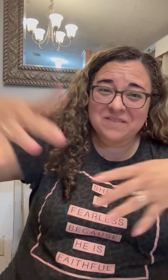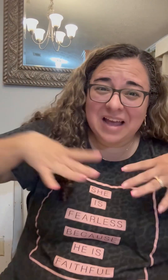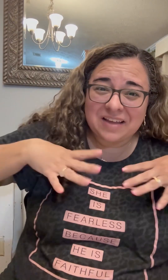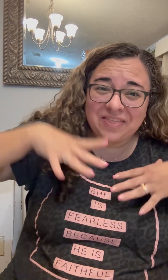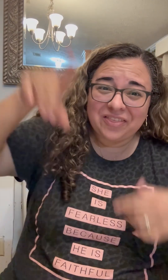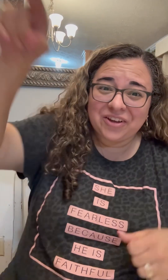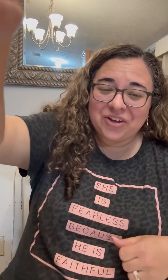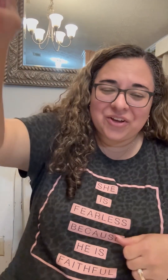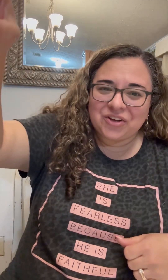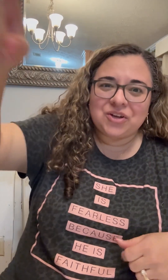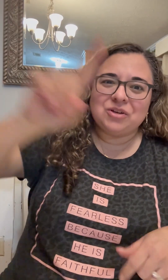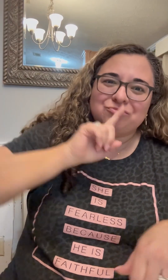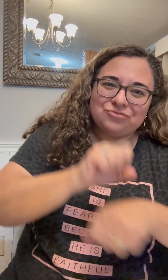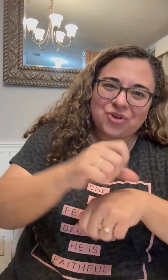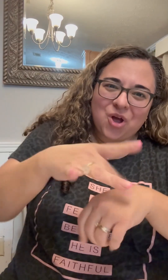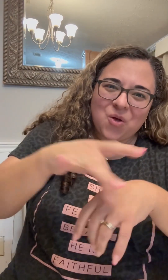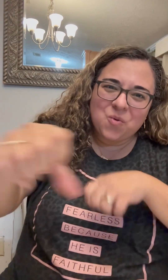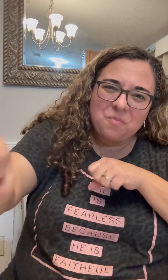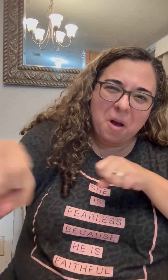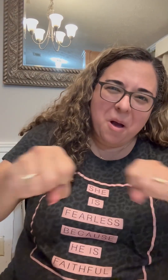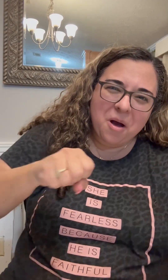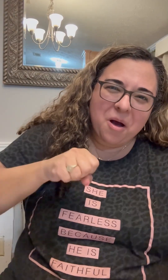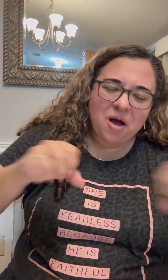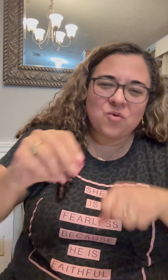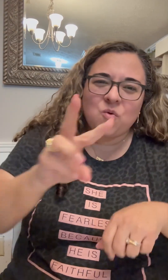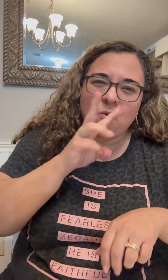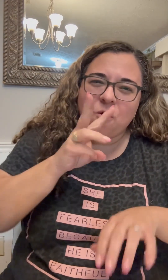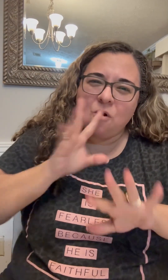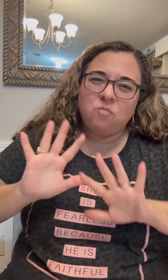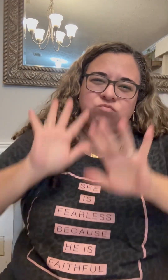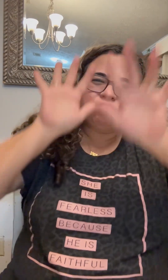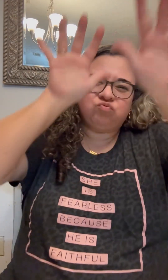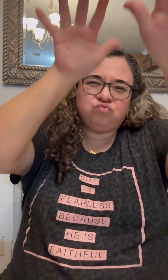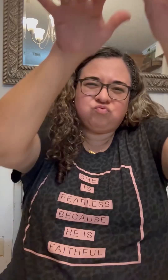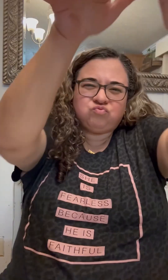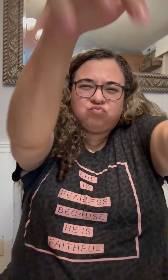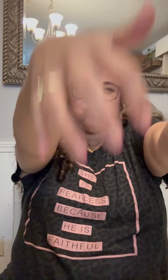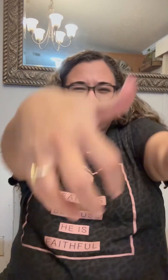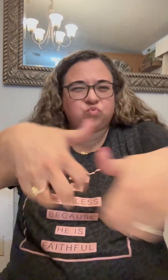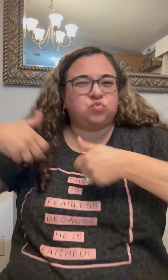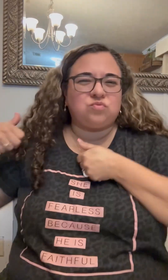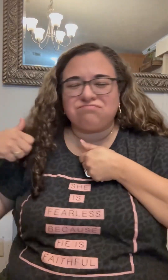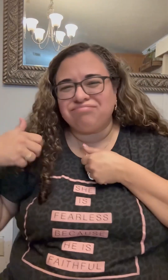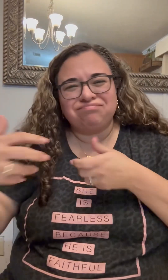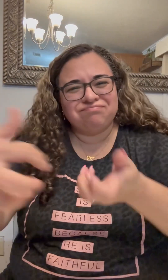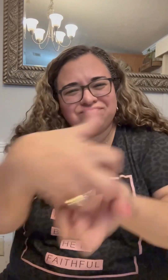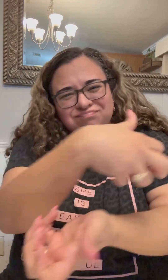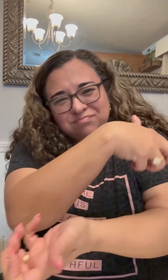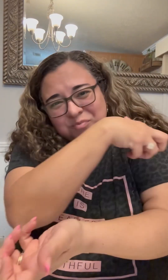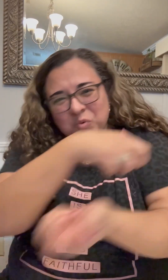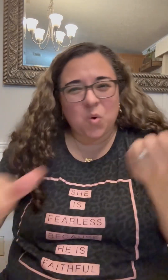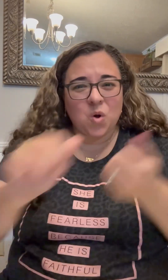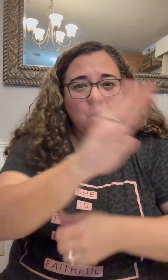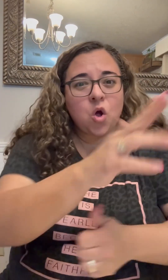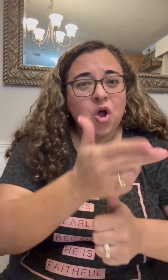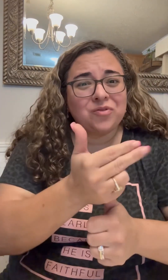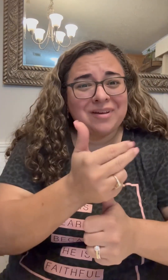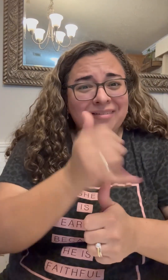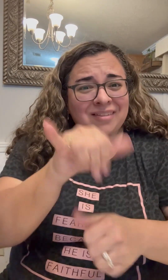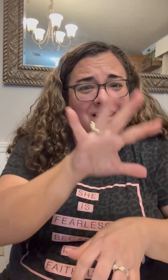hit the place that they were supposed to go vacation at. And a tsunami came and totally wiped out the hotel,